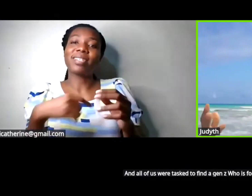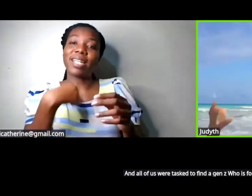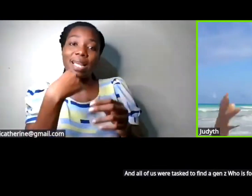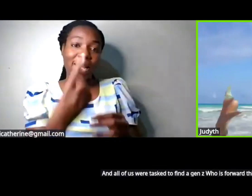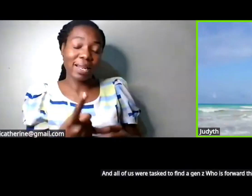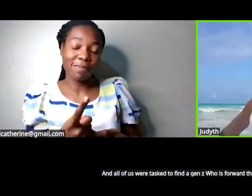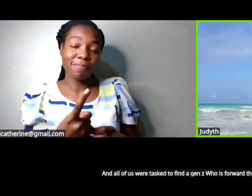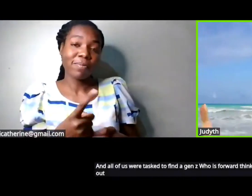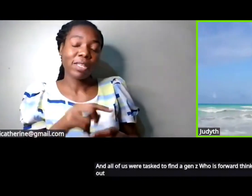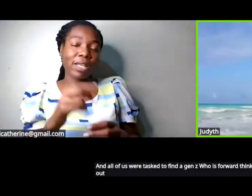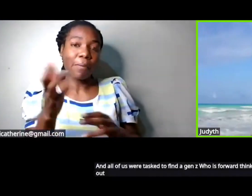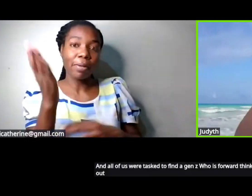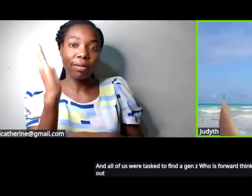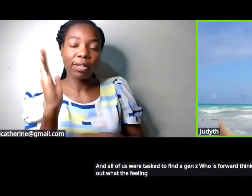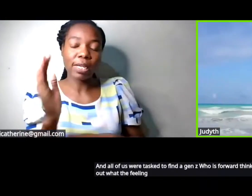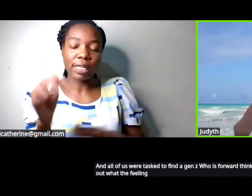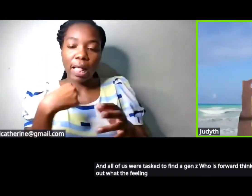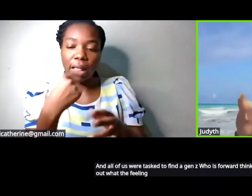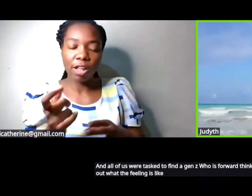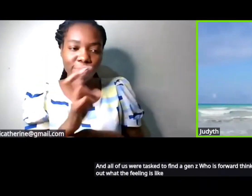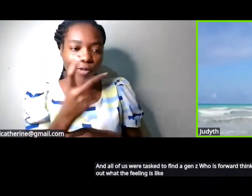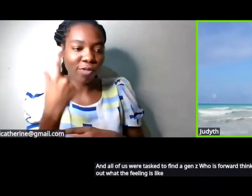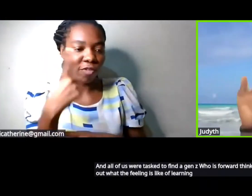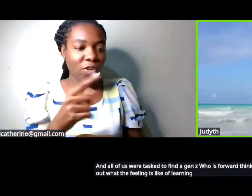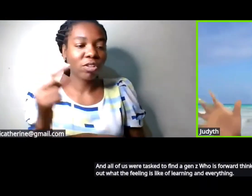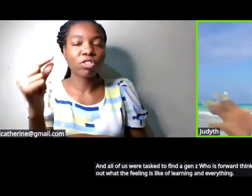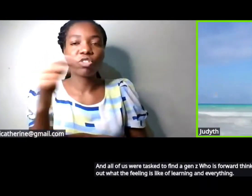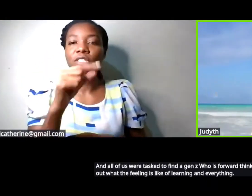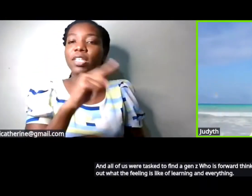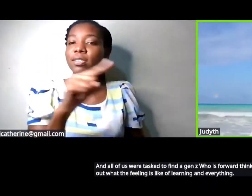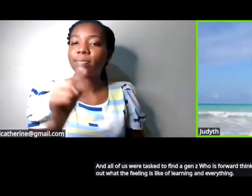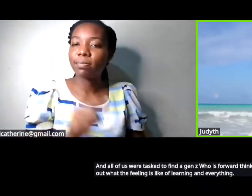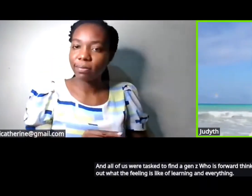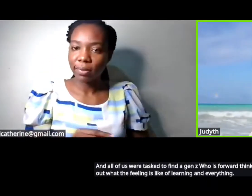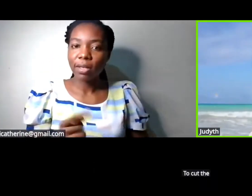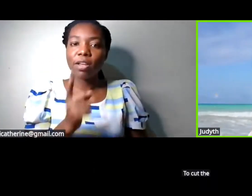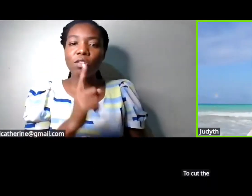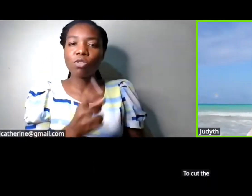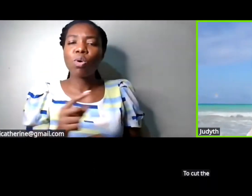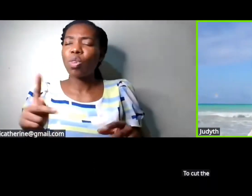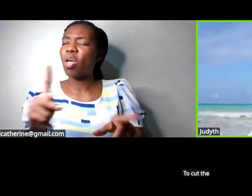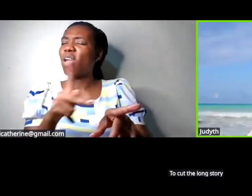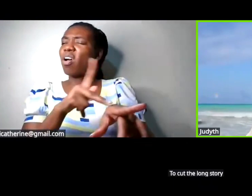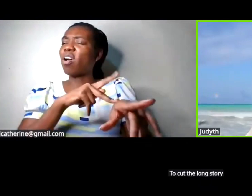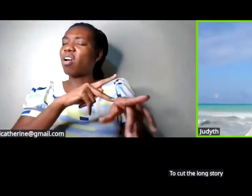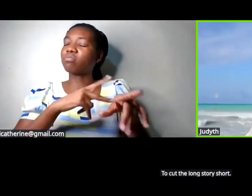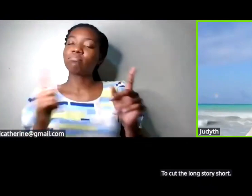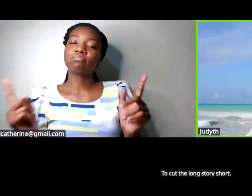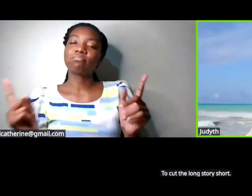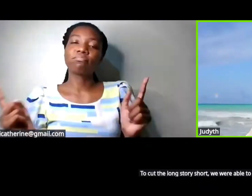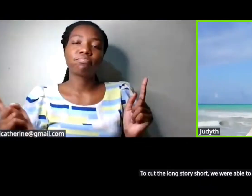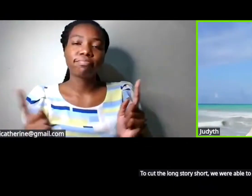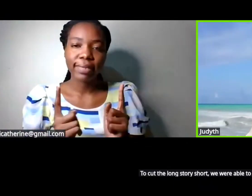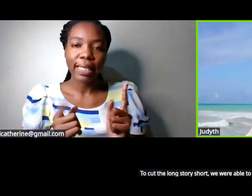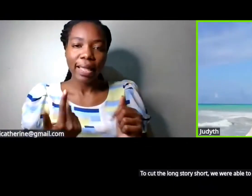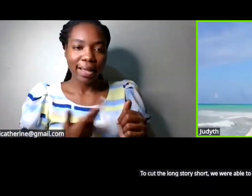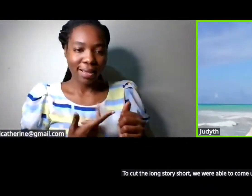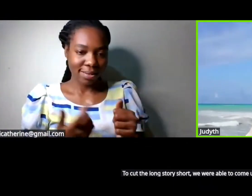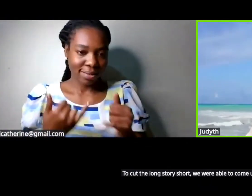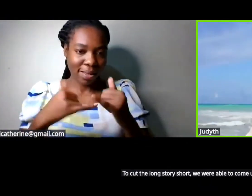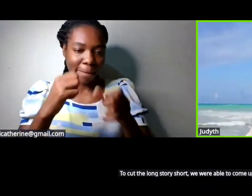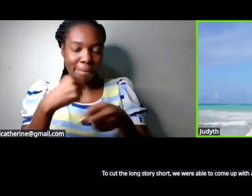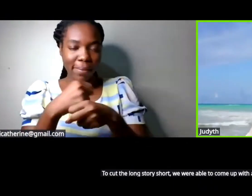out what the feeling is like of learning and everything. To cut the long story short, we were able to come up with a program